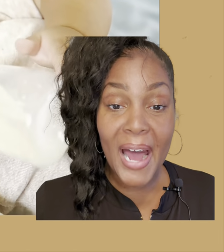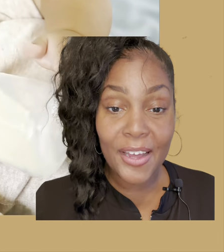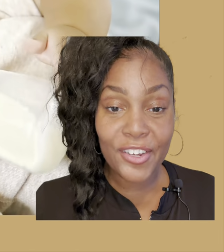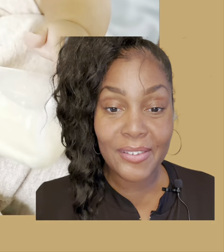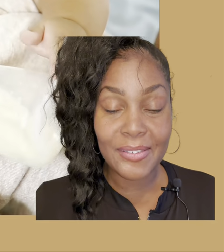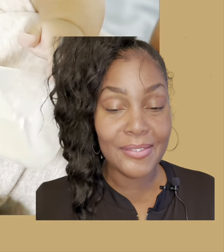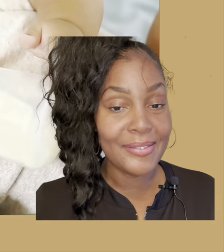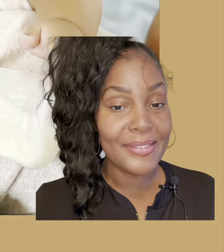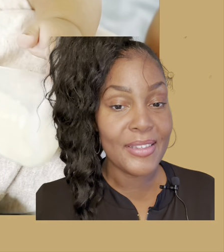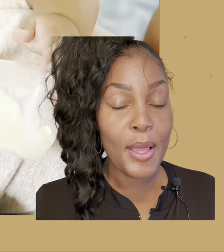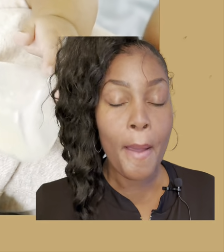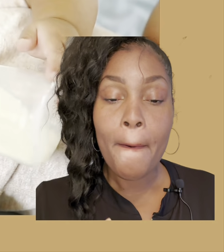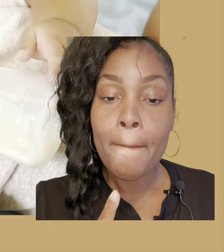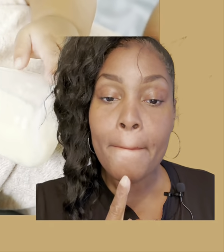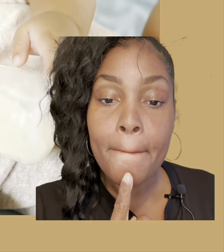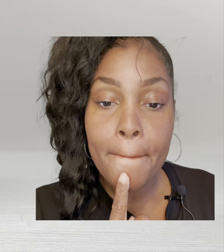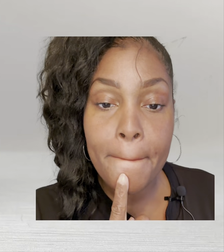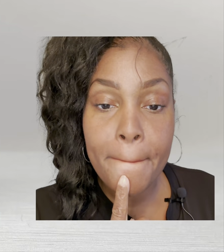Bottle.